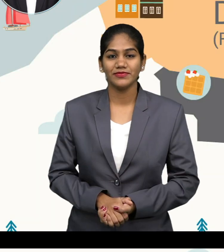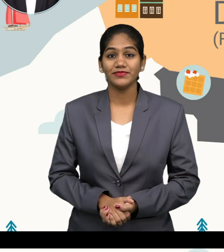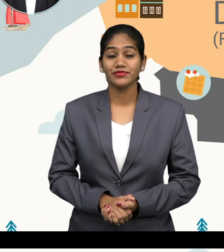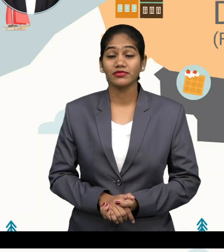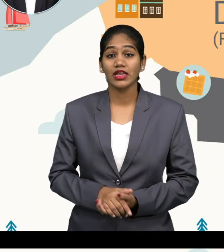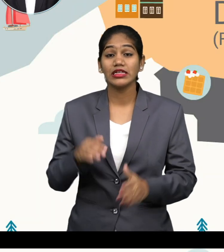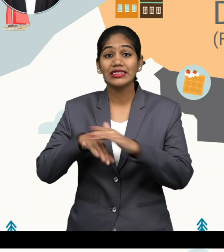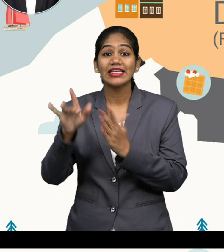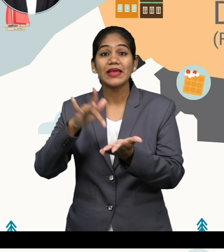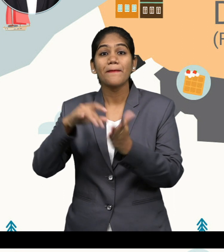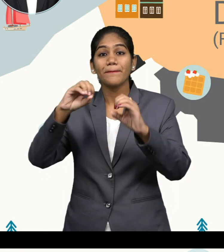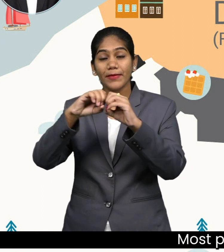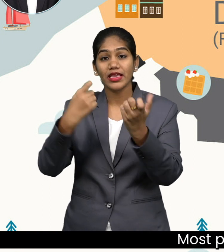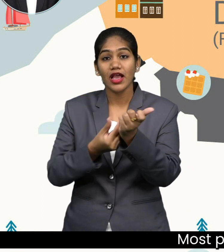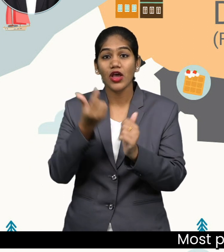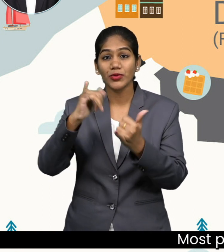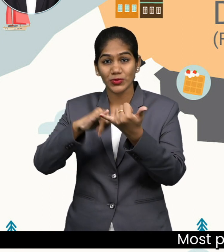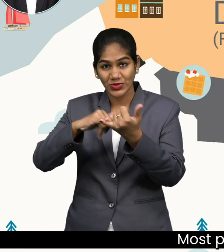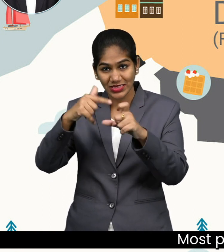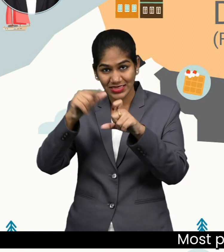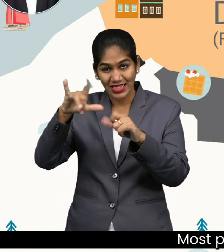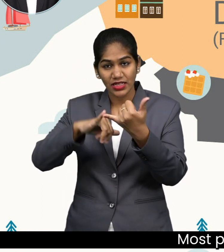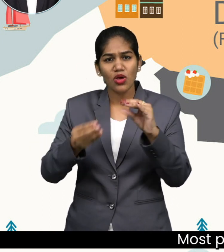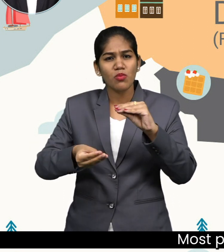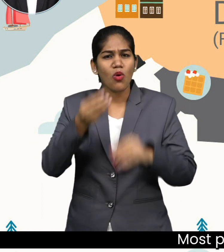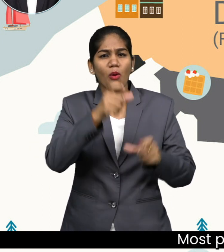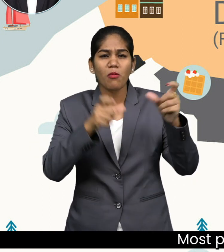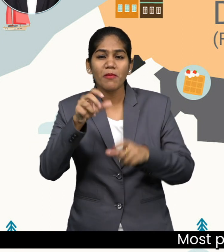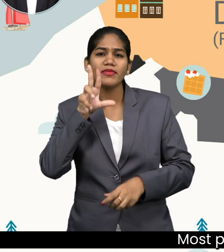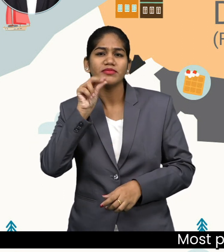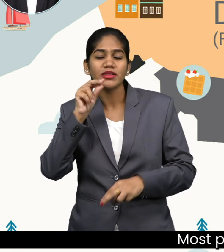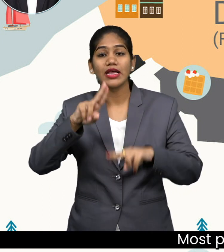In Brazil, most people speak French.